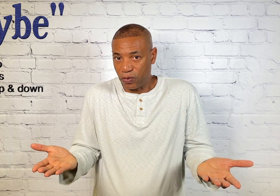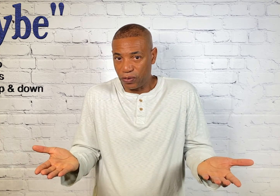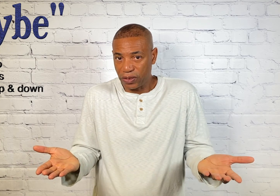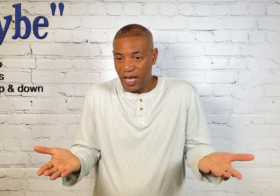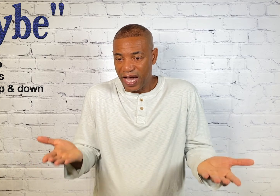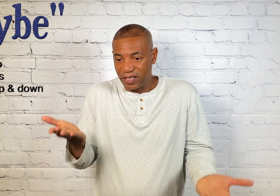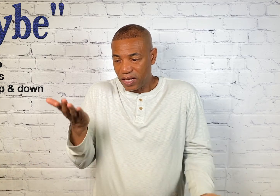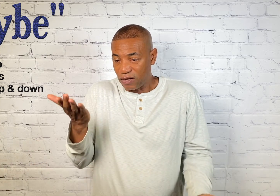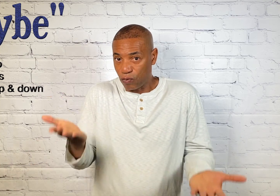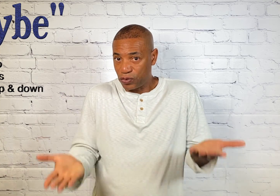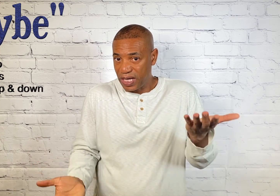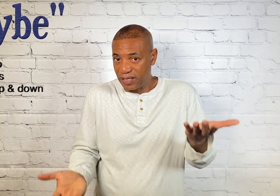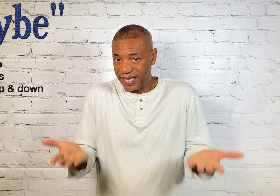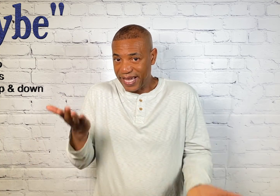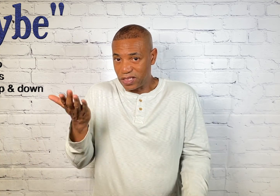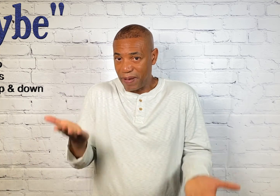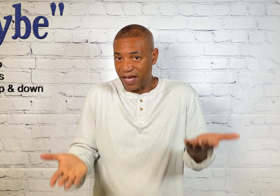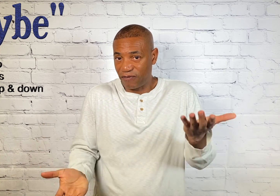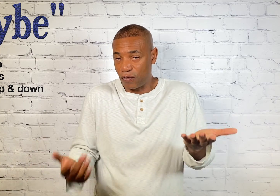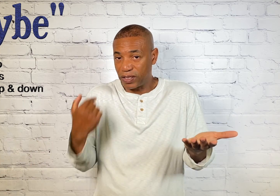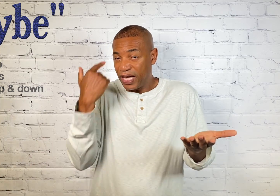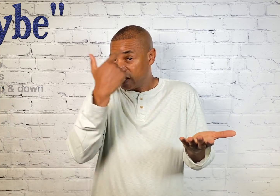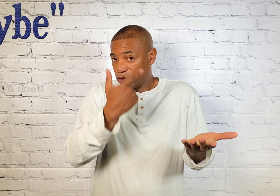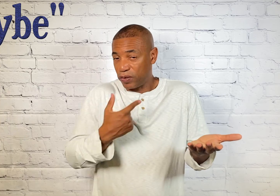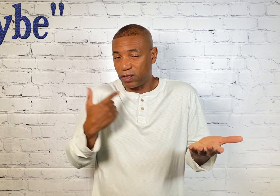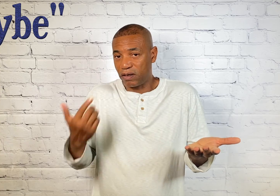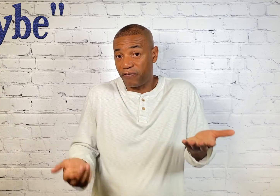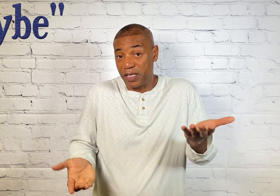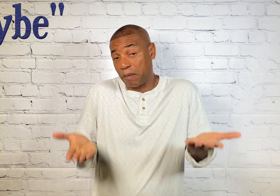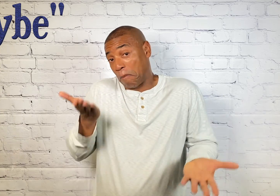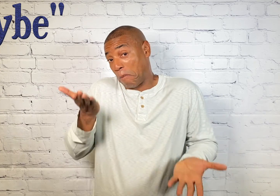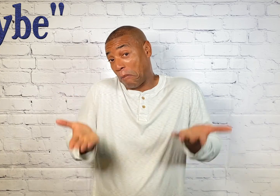shoulders and kind of rotate the hands back and forth, showing it on your face.